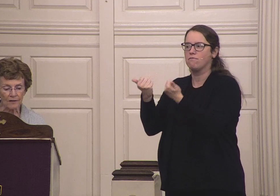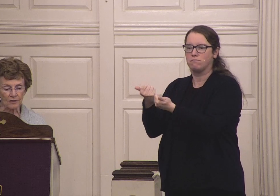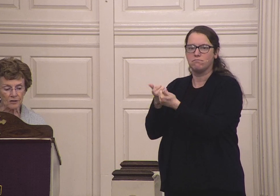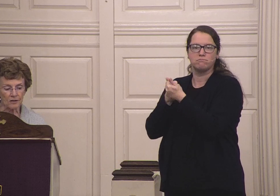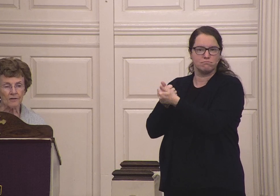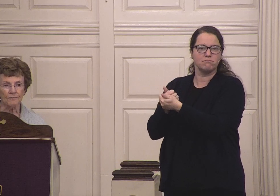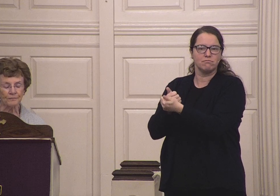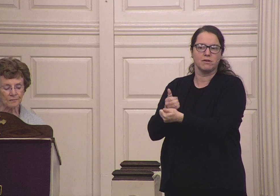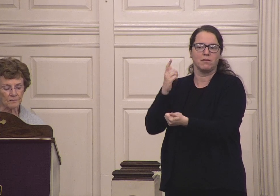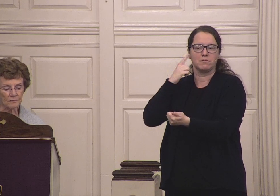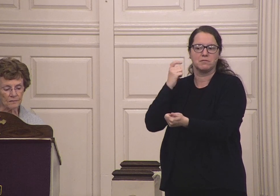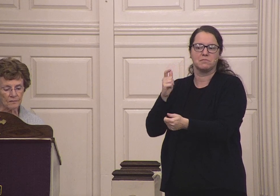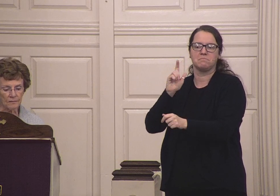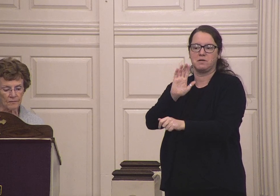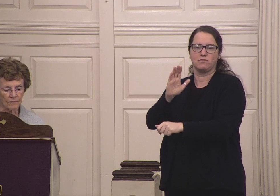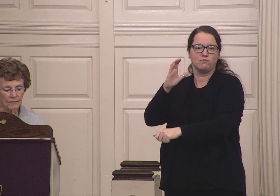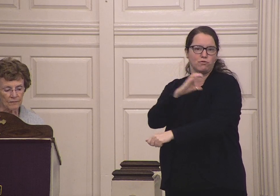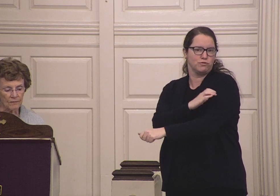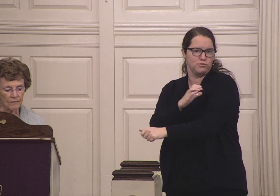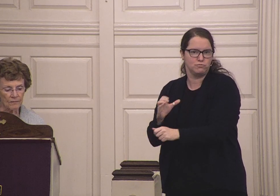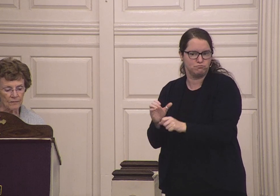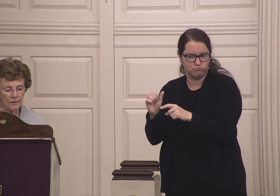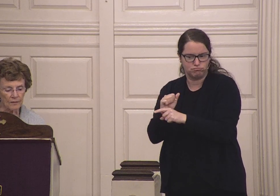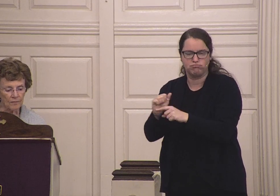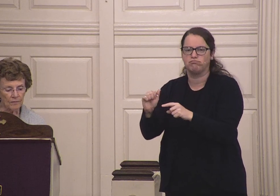has practiced.